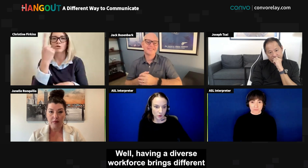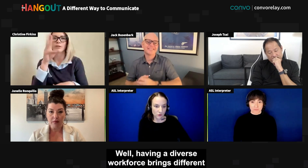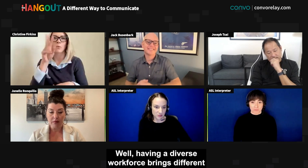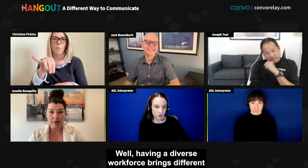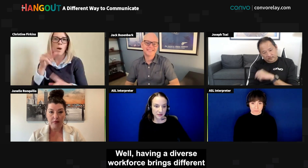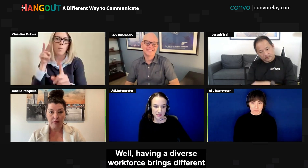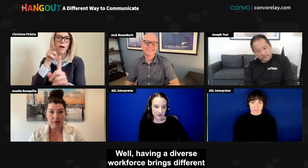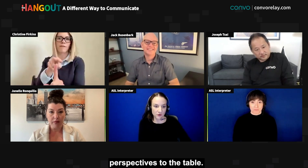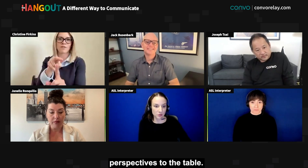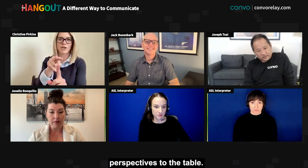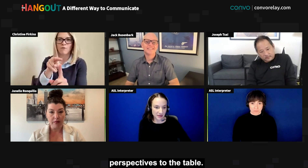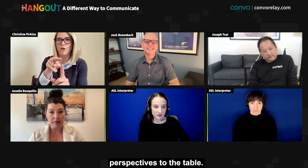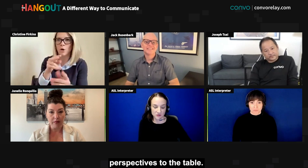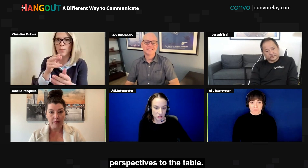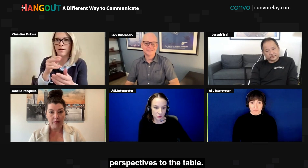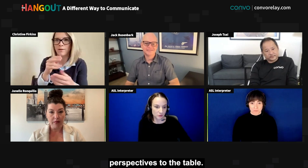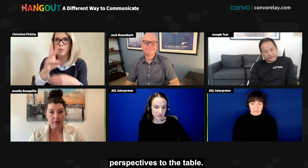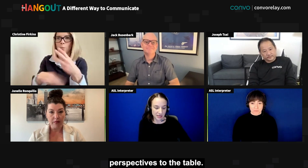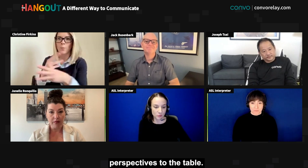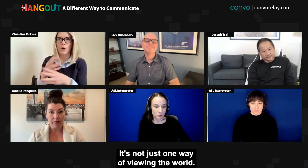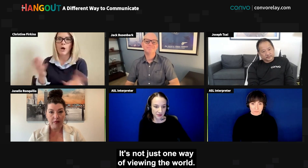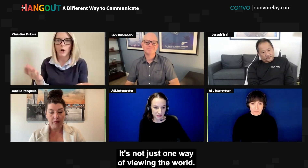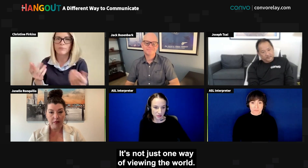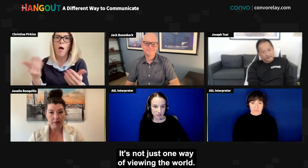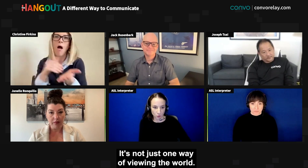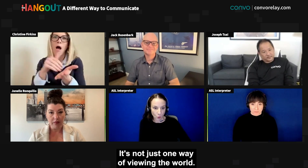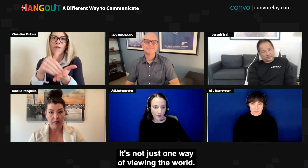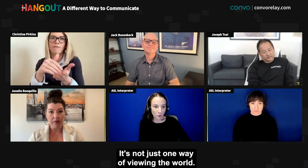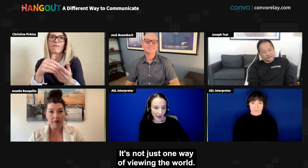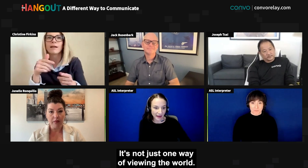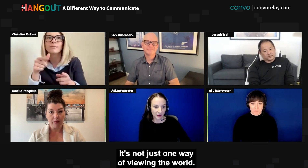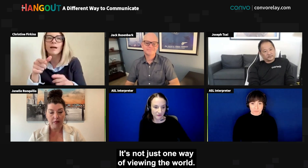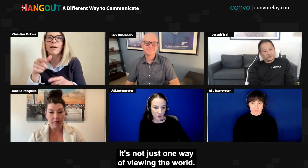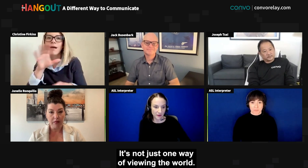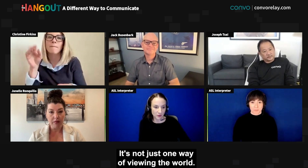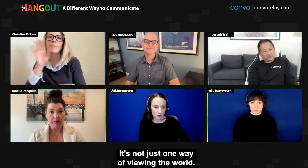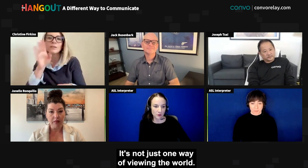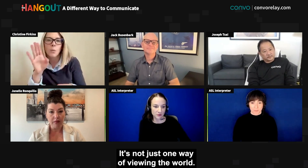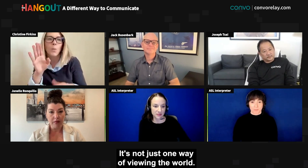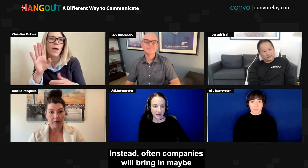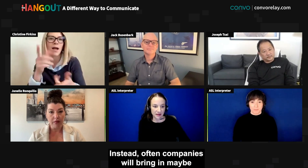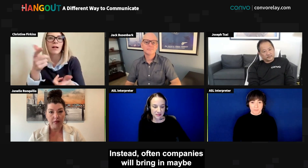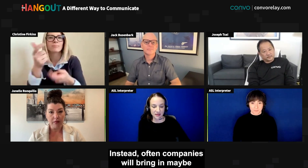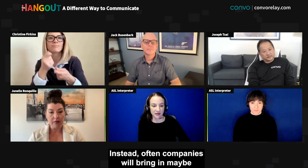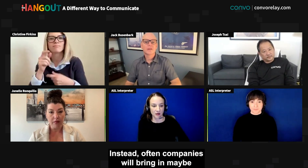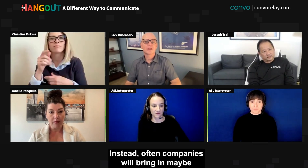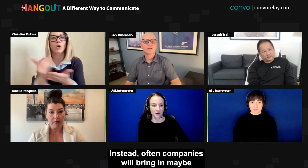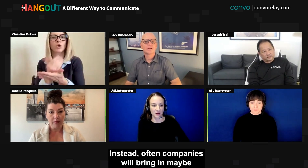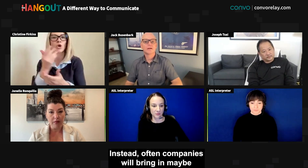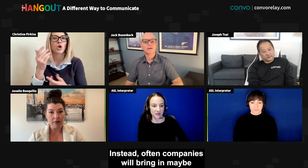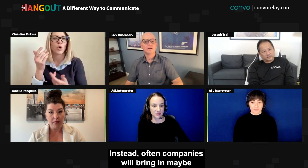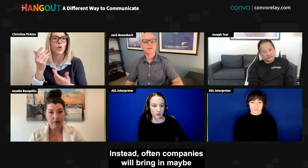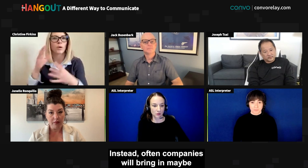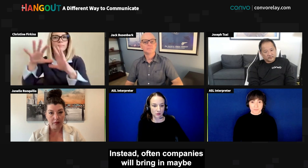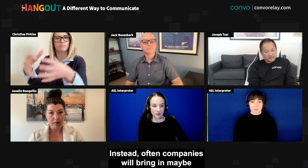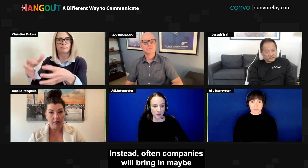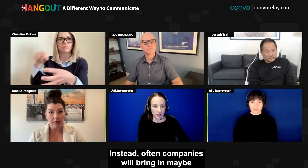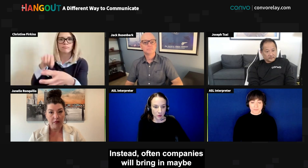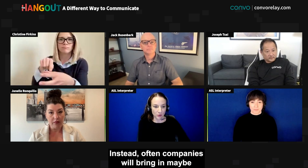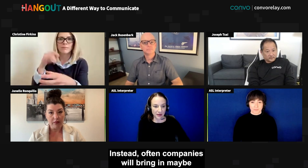workforce brings different perspectives to the table. It's not just one way of viewing the world. Instead, often companies will, bring